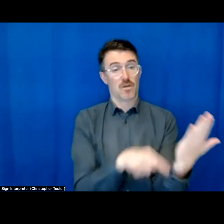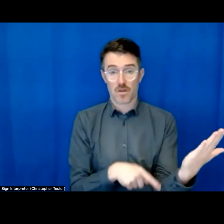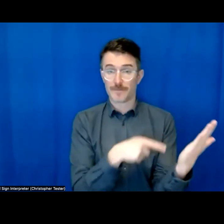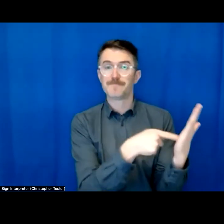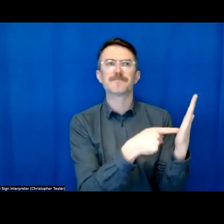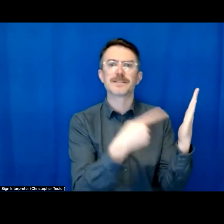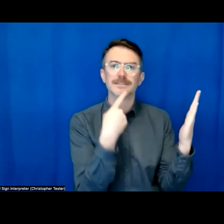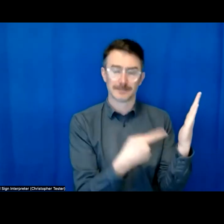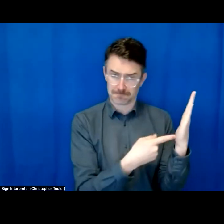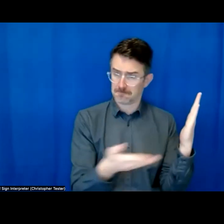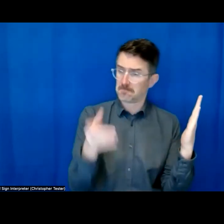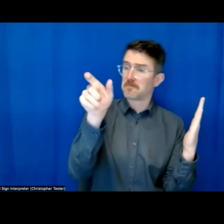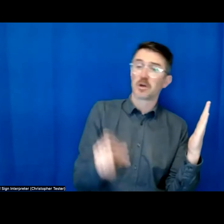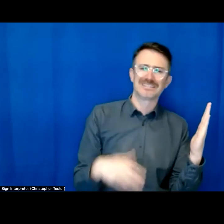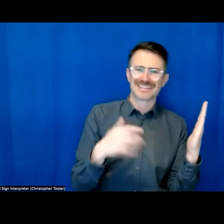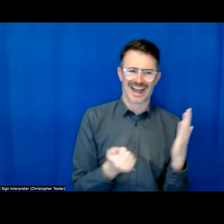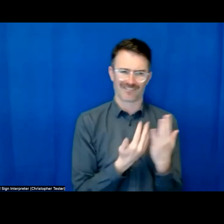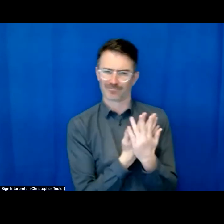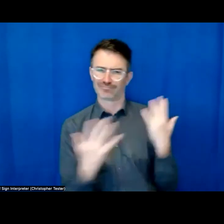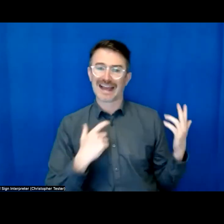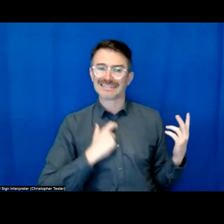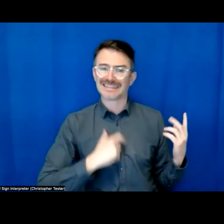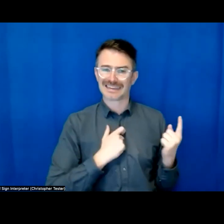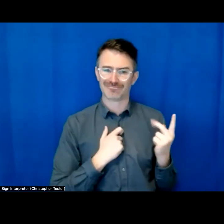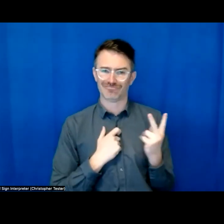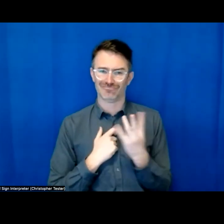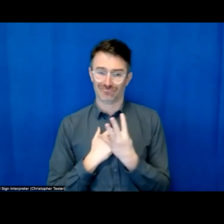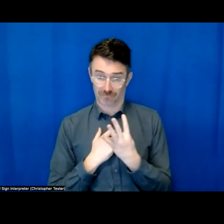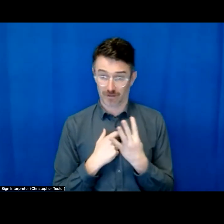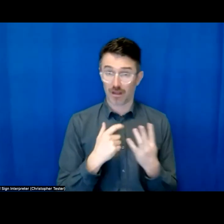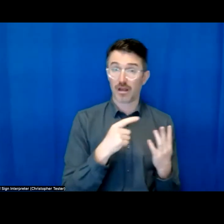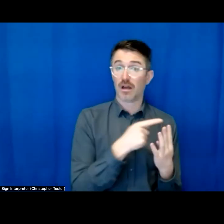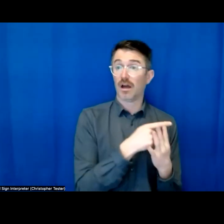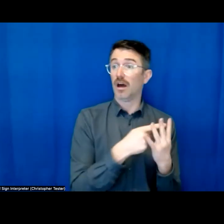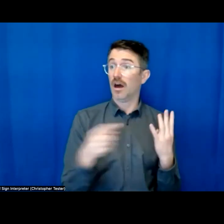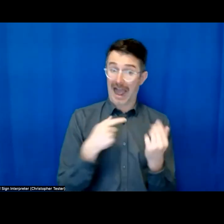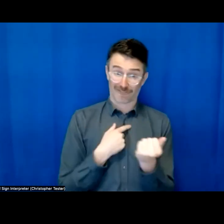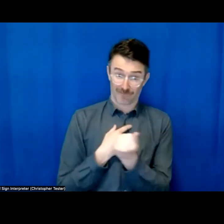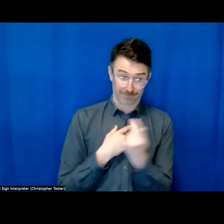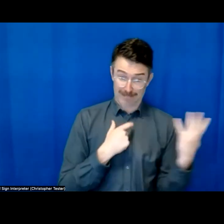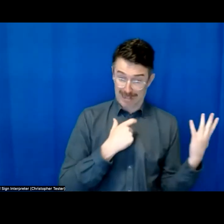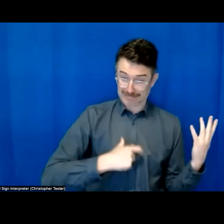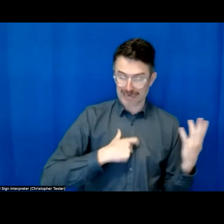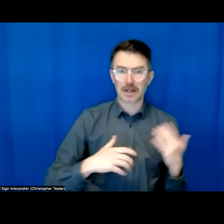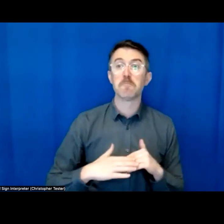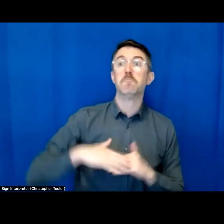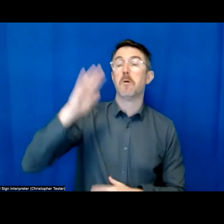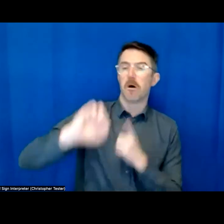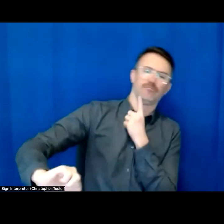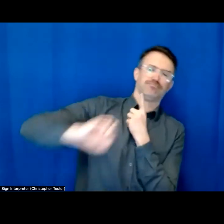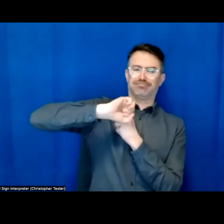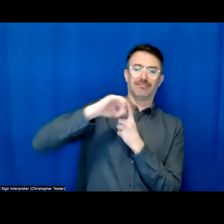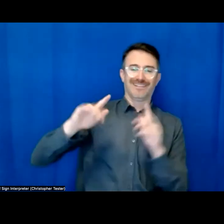the climate change at the grassroots levels. But these situations are not addressed at the global climate discussion and